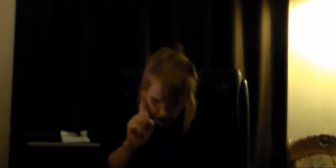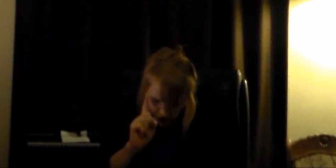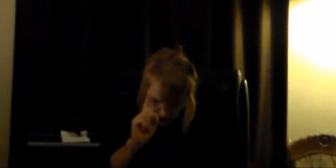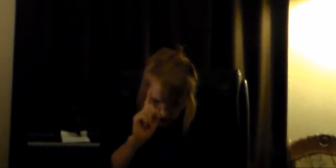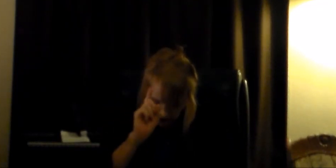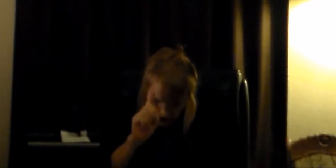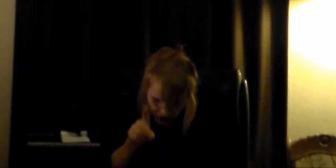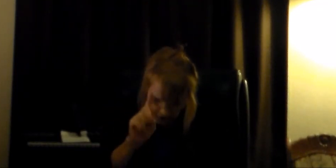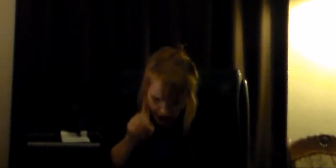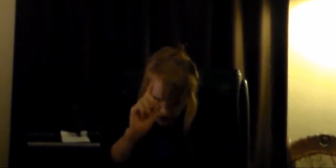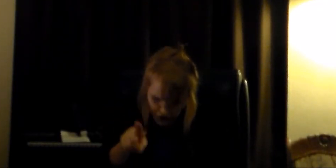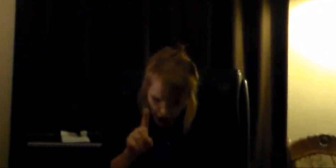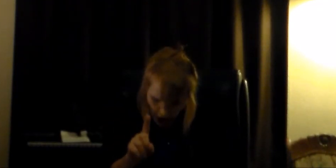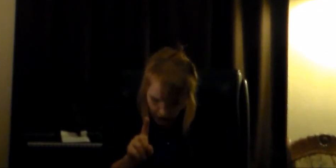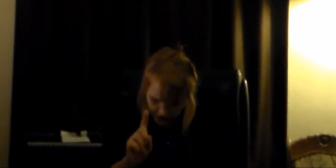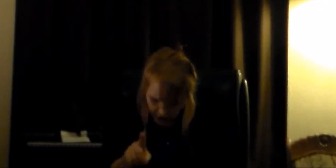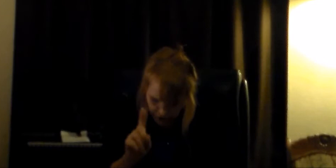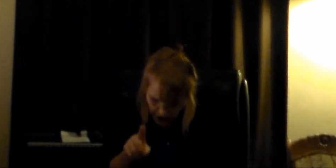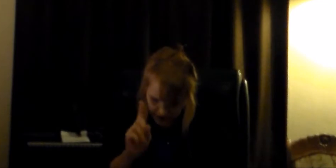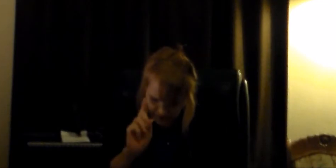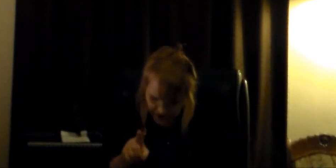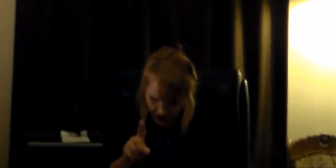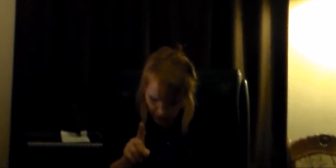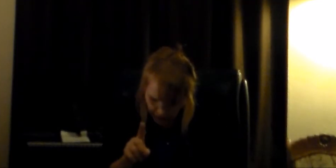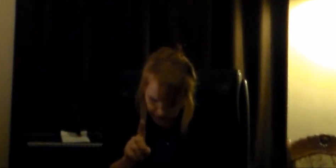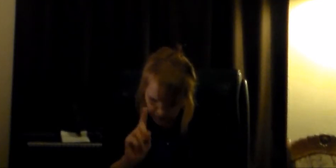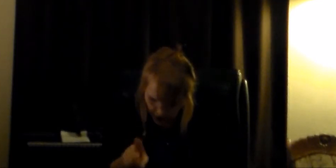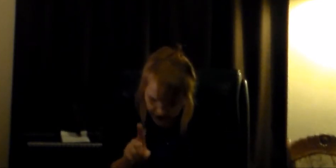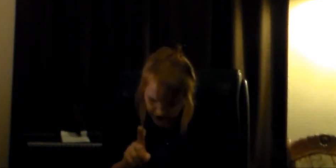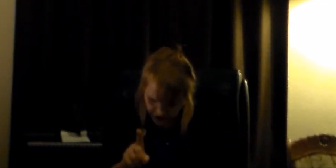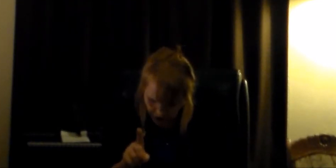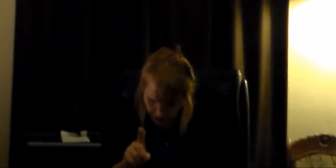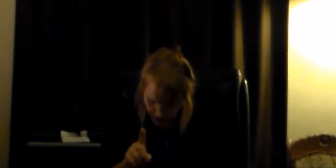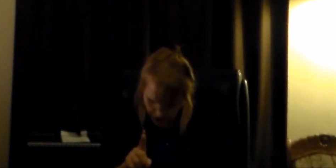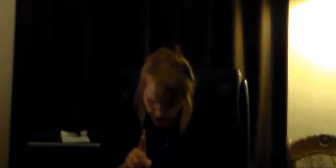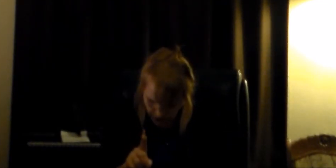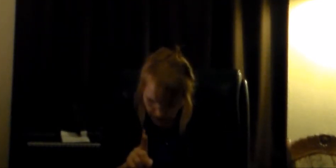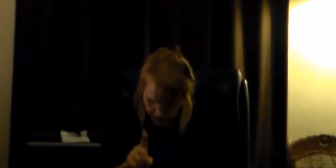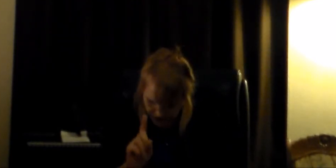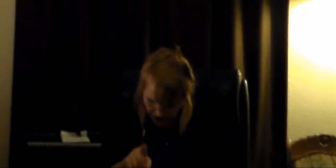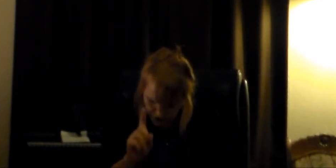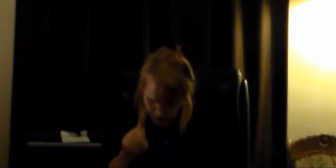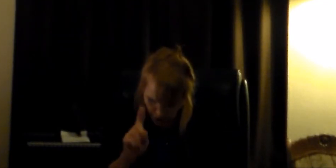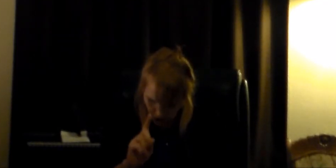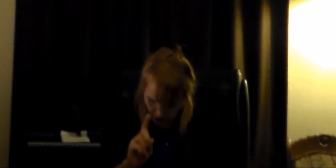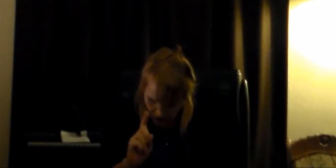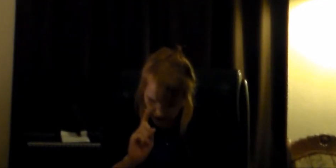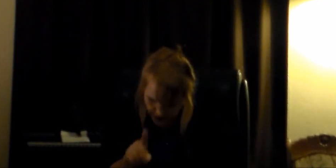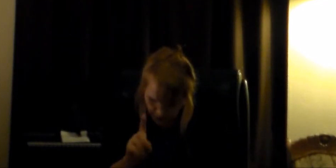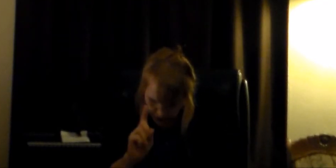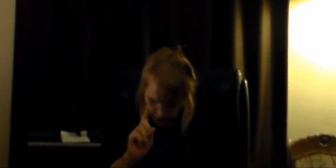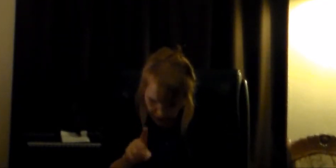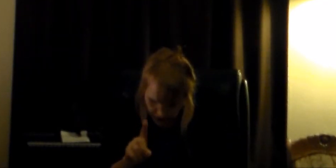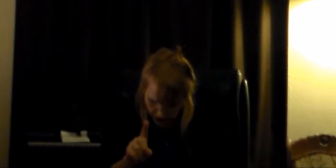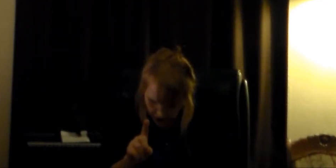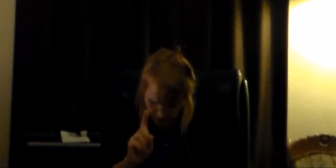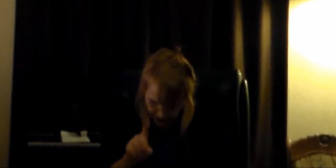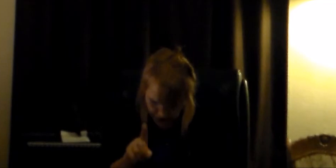Do you not know that he unites himself with the prostitute? The sexual moral is one with her, the